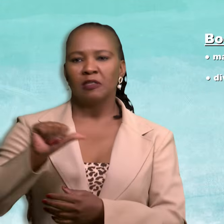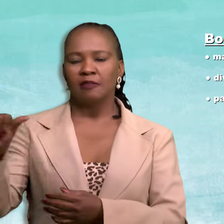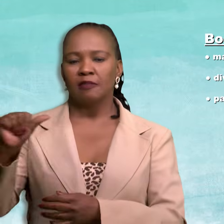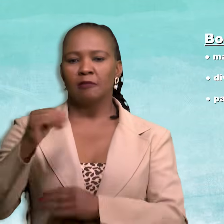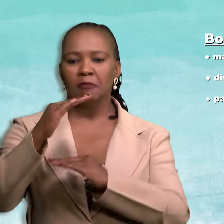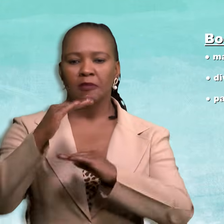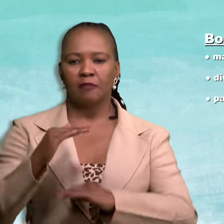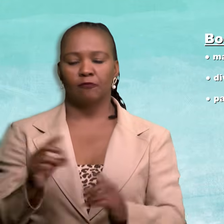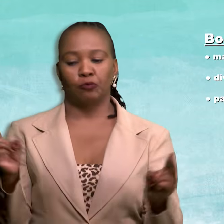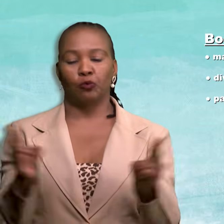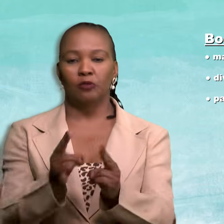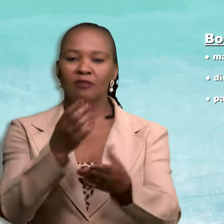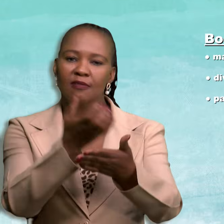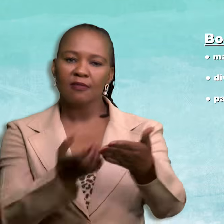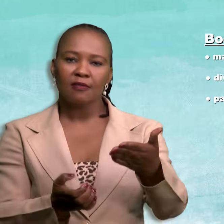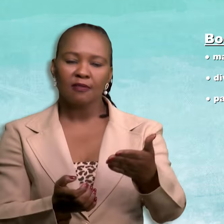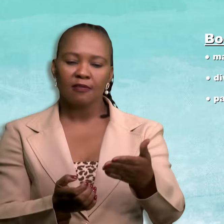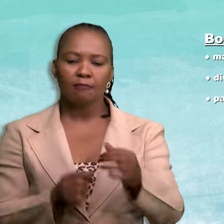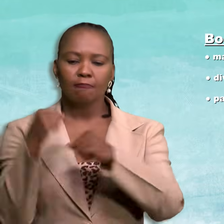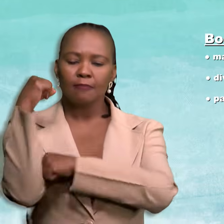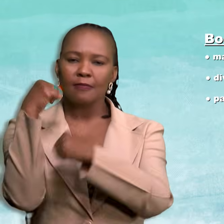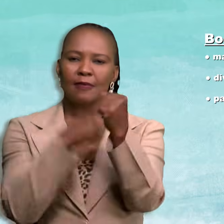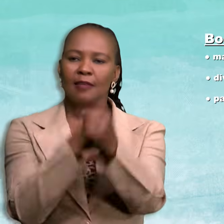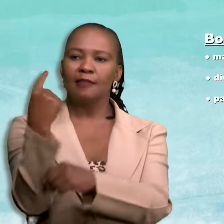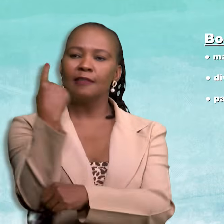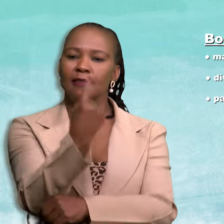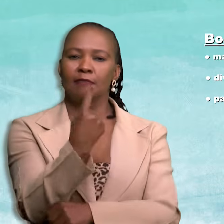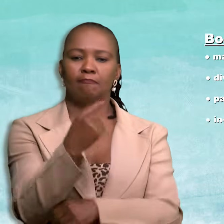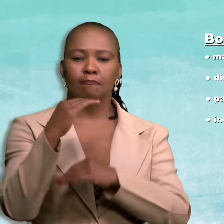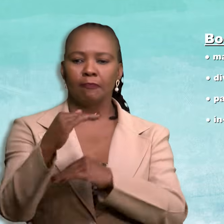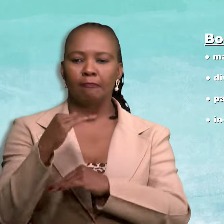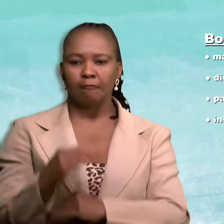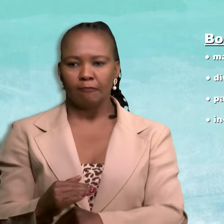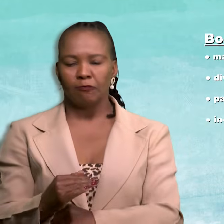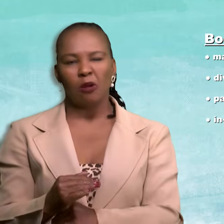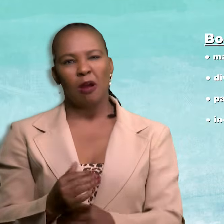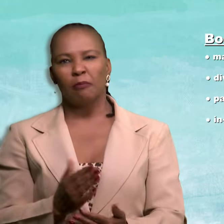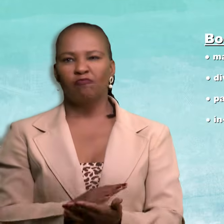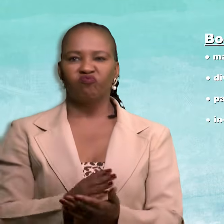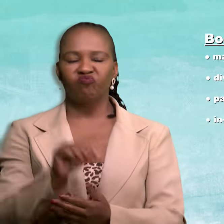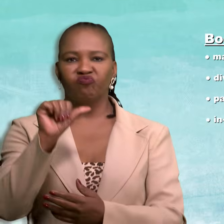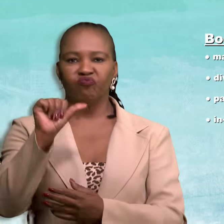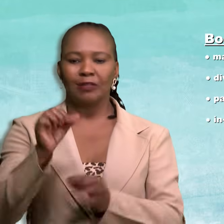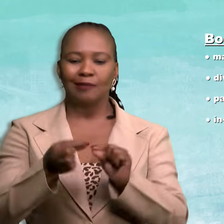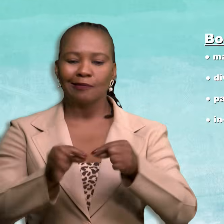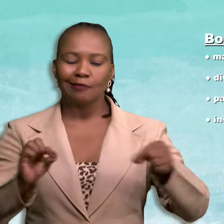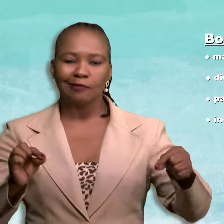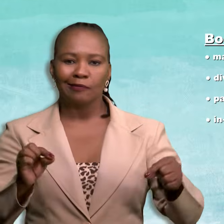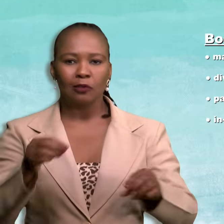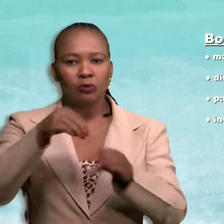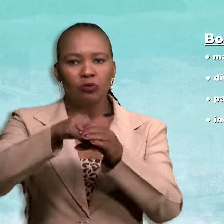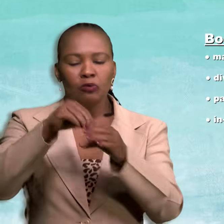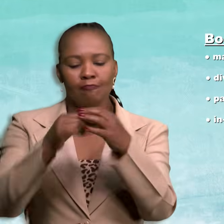short essay. Structure each paragraph into about 6 sentences, which will include your